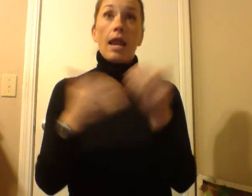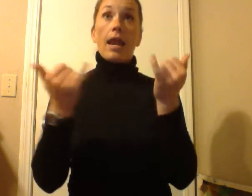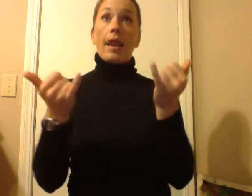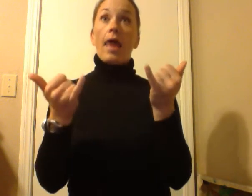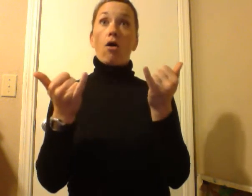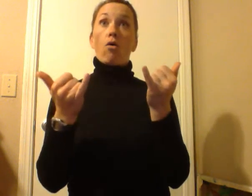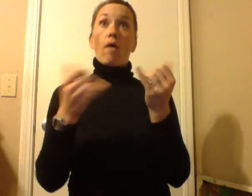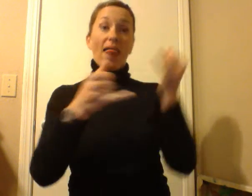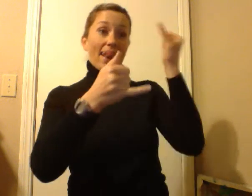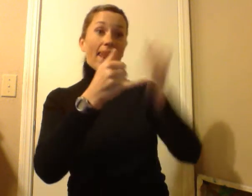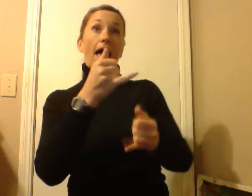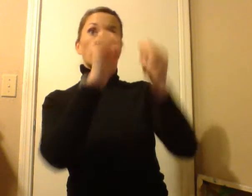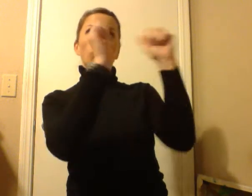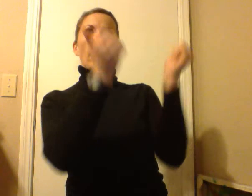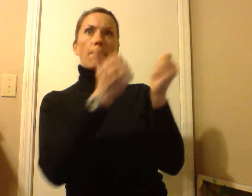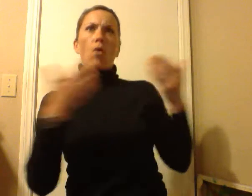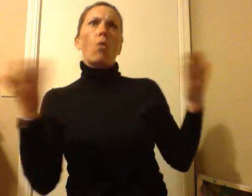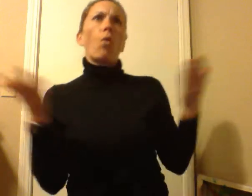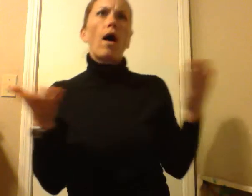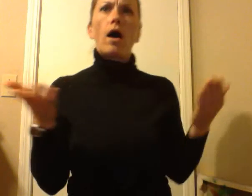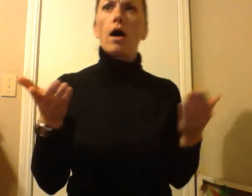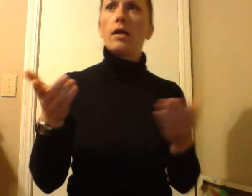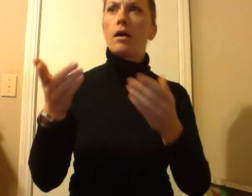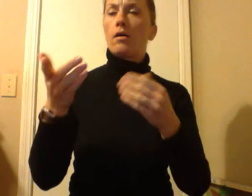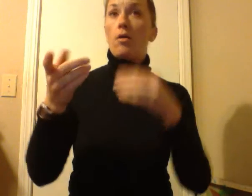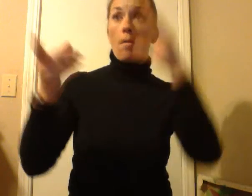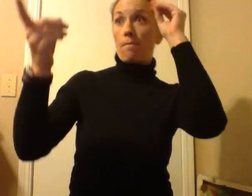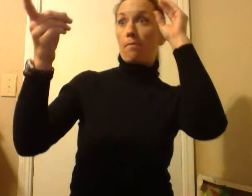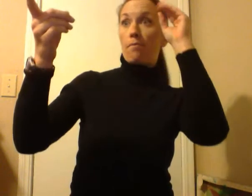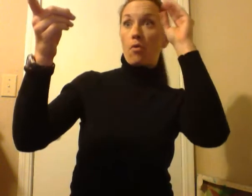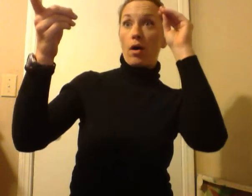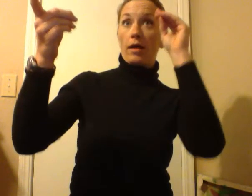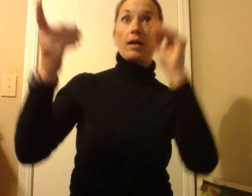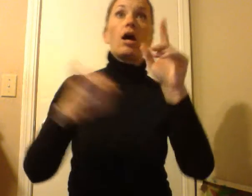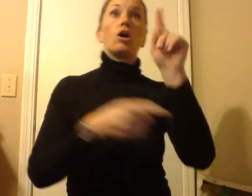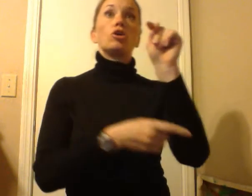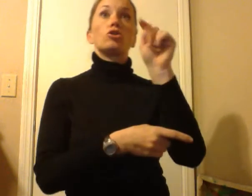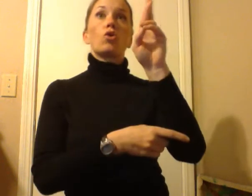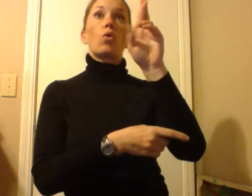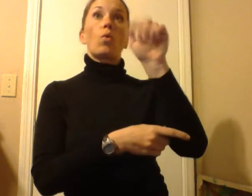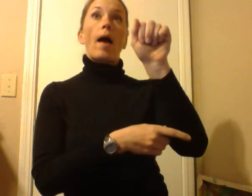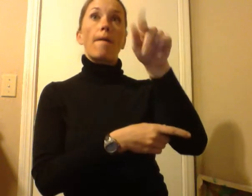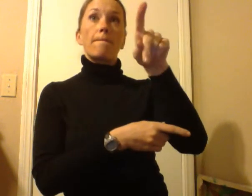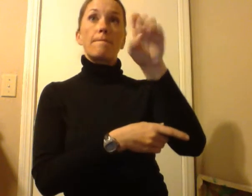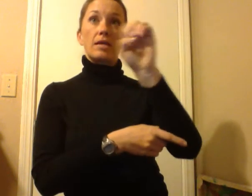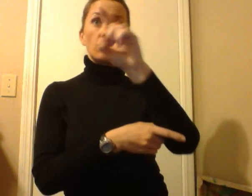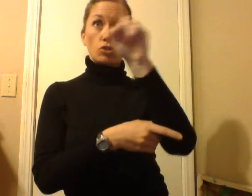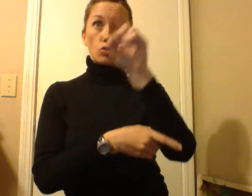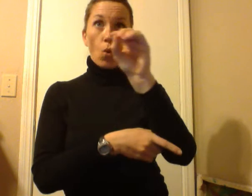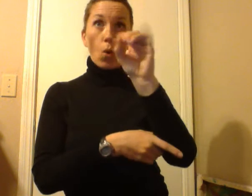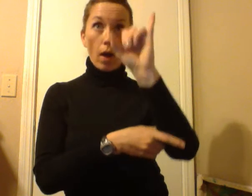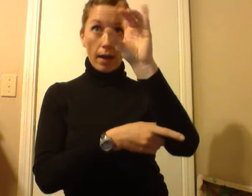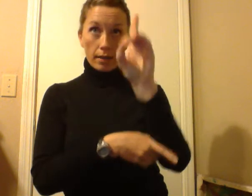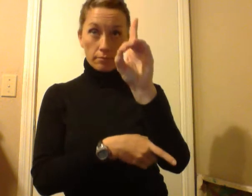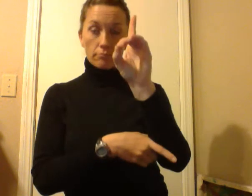The trapezoid. Look at this. We have 2 what kind of sides? 2 what kind? Are these 2 sides